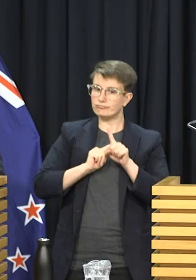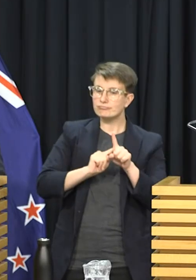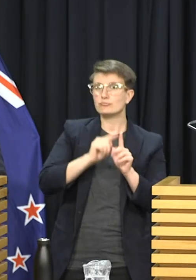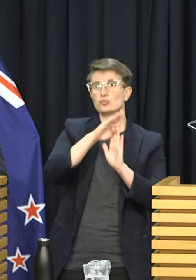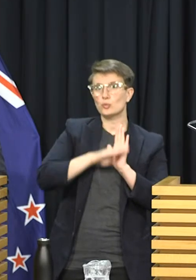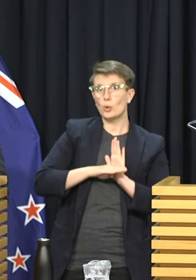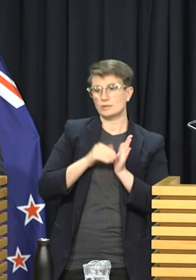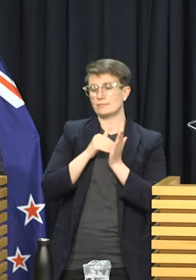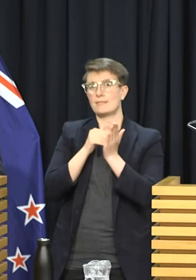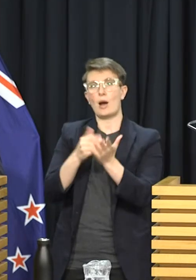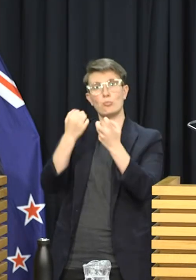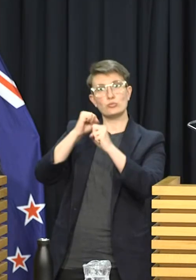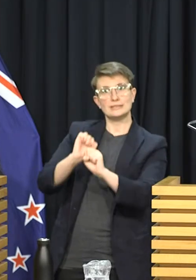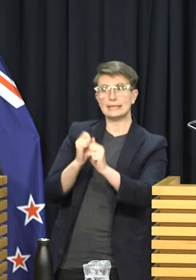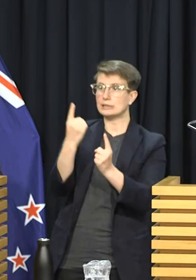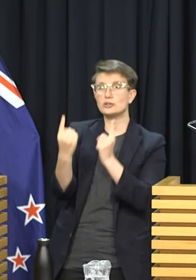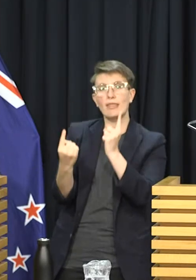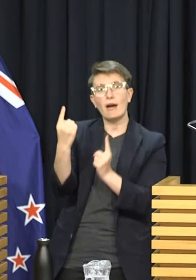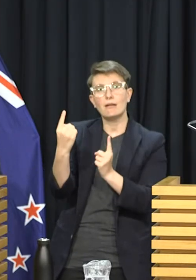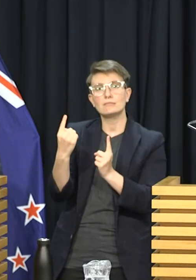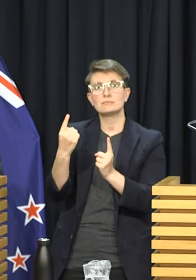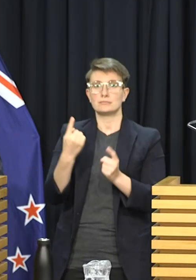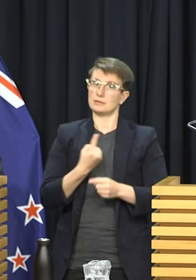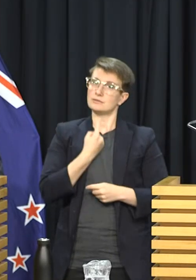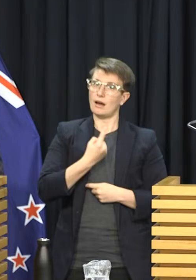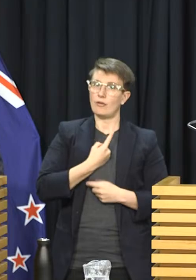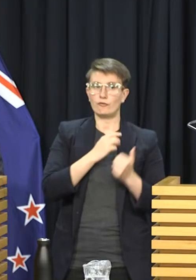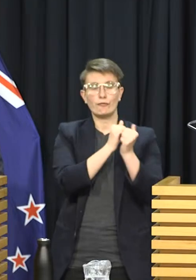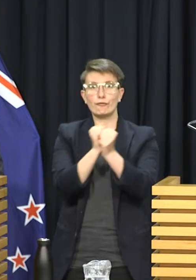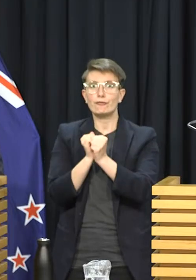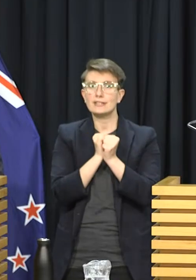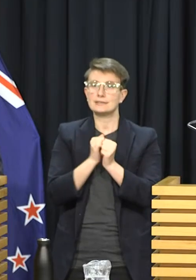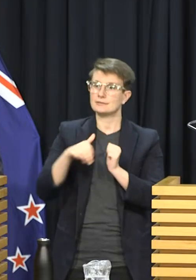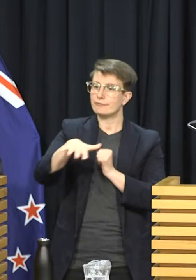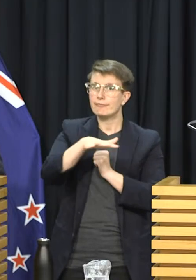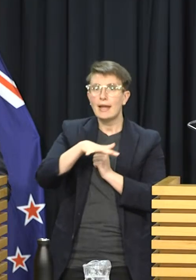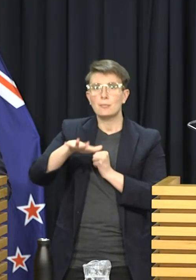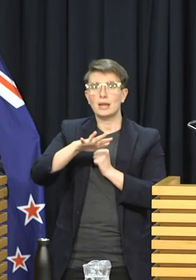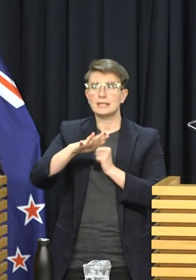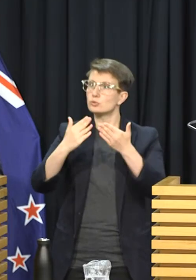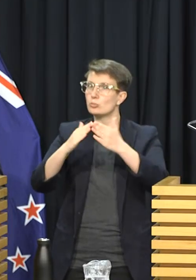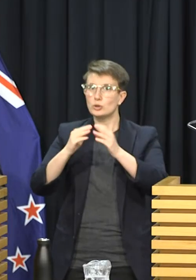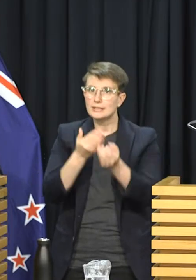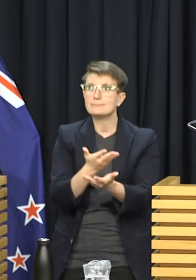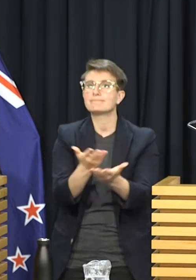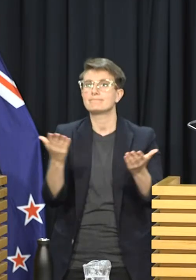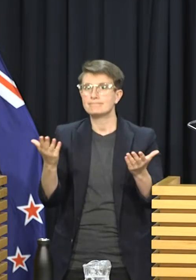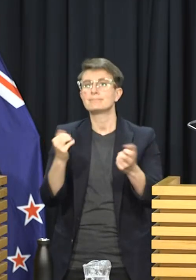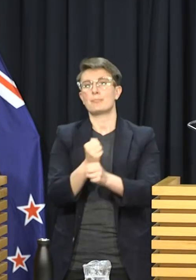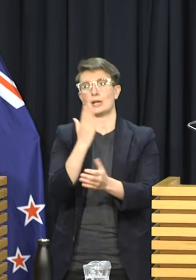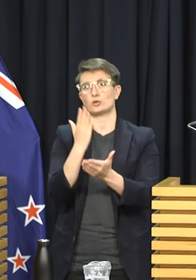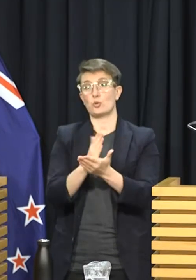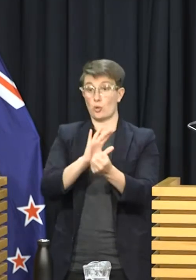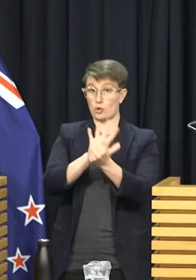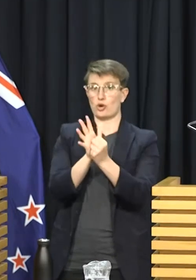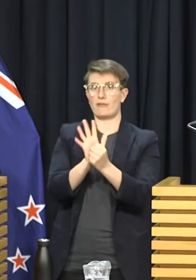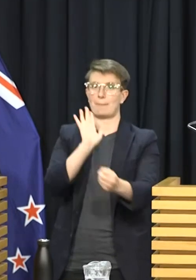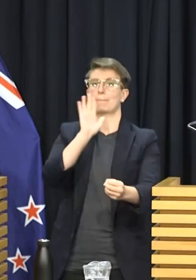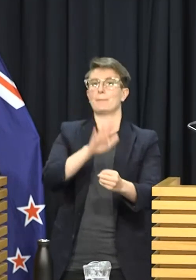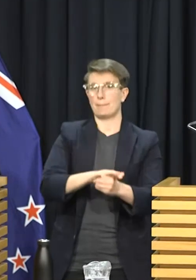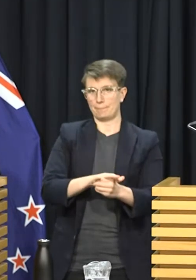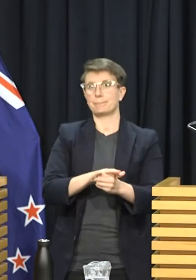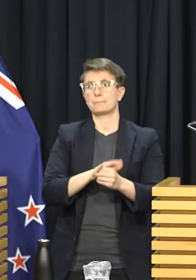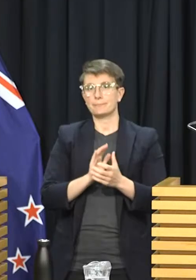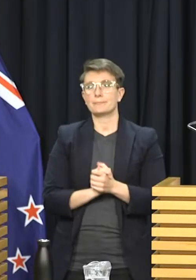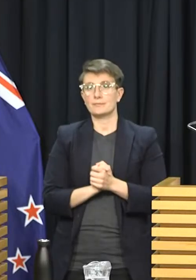our friends, and our families, and our wider families, from COVID-19. So I'll now hand over to Dr. Bloomfield for a bit more detailed